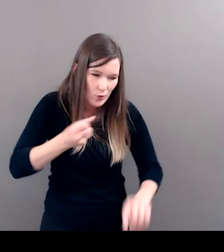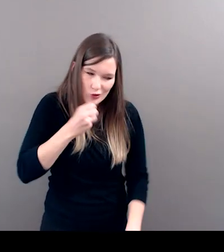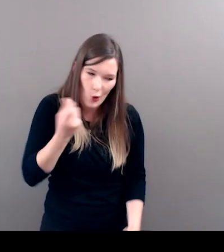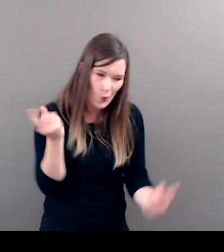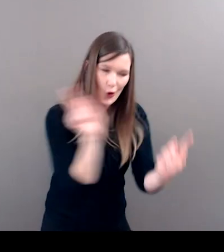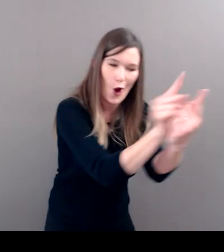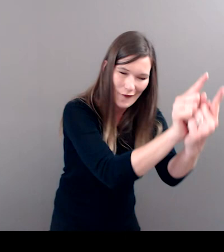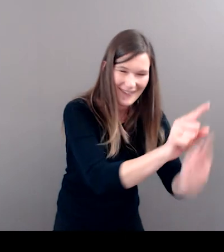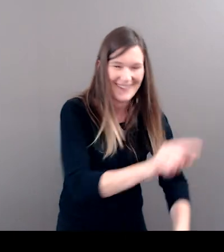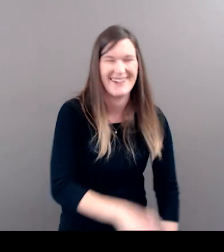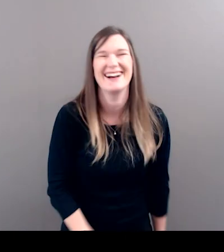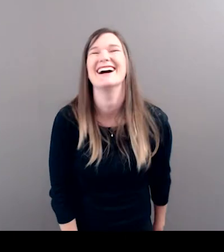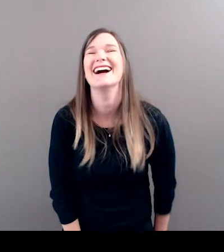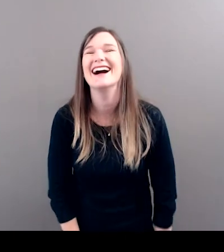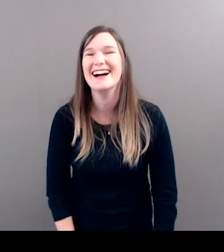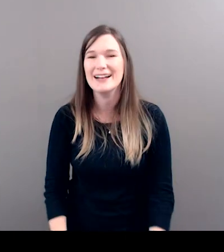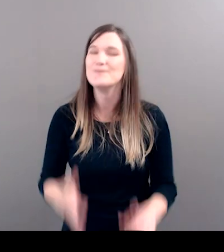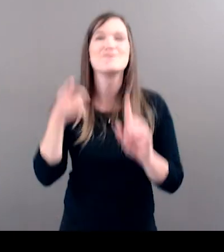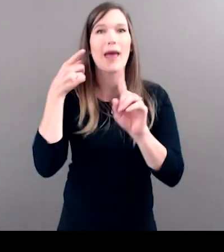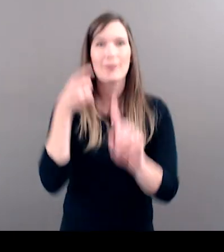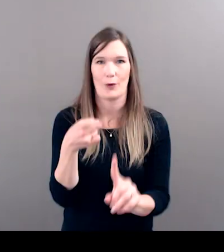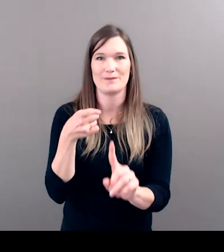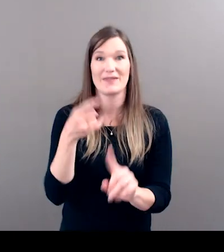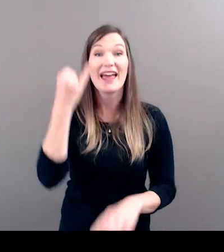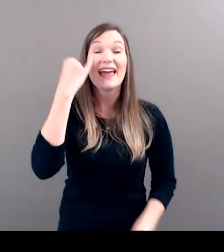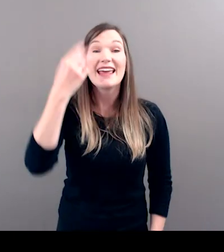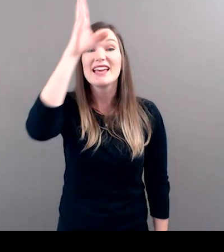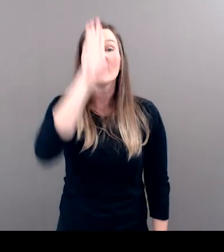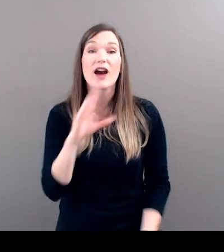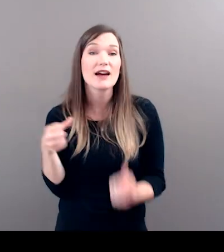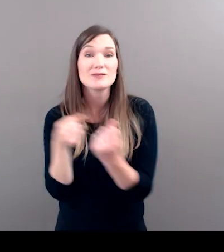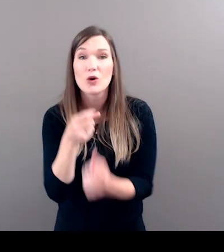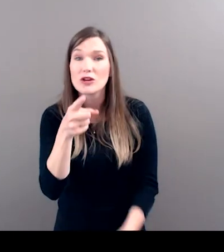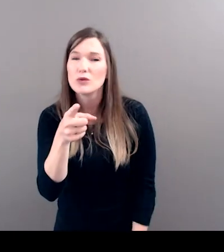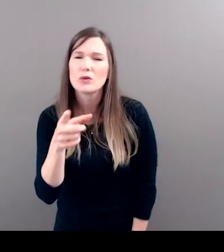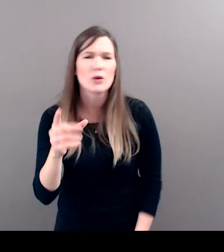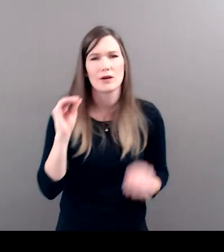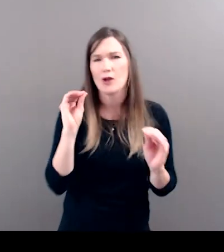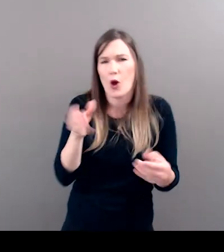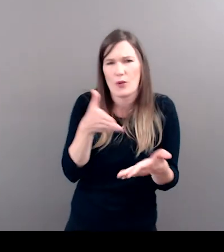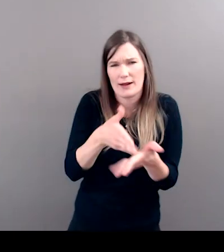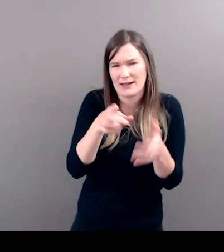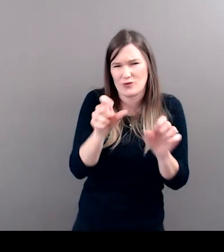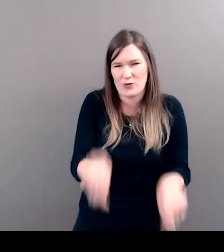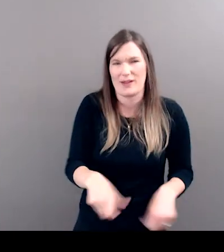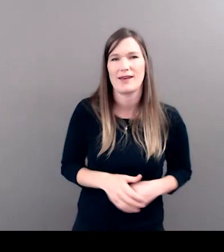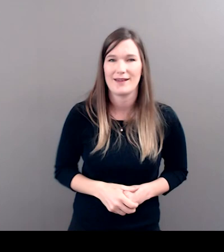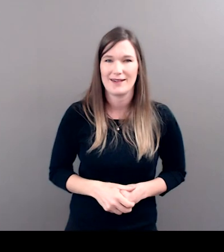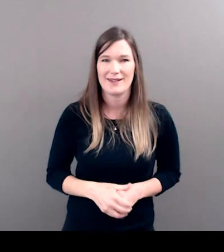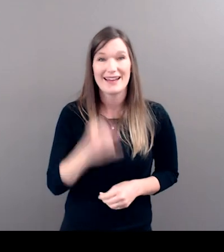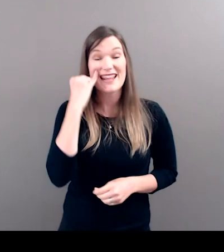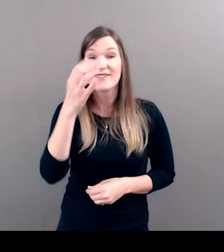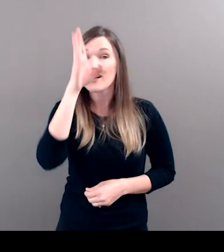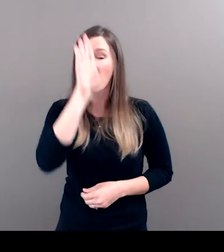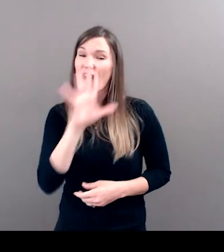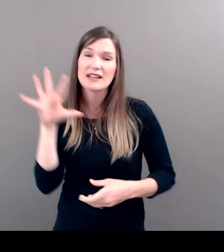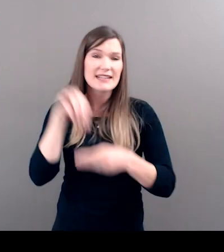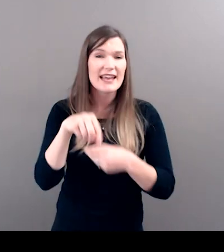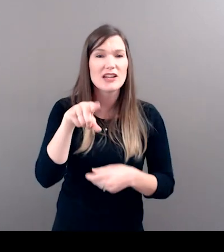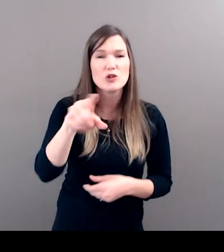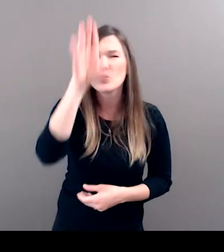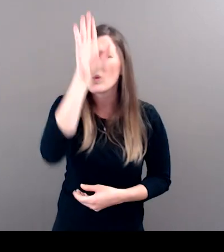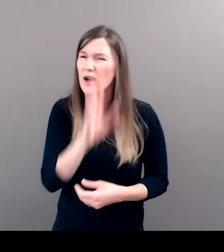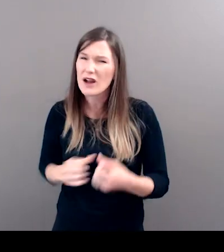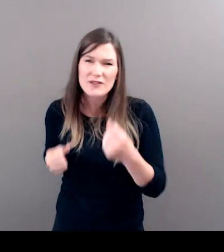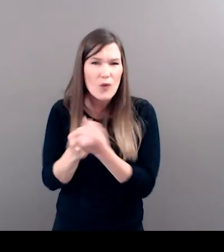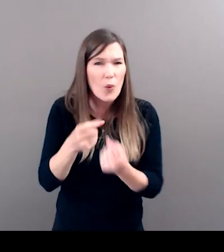My point is this, if God is on your side, no one could be against you. And if God is in you, full of you, God will bring the right person to you.